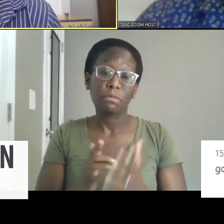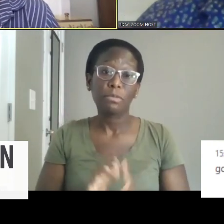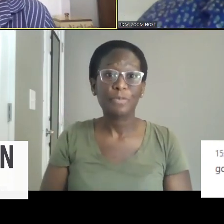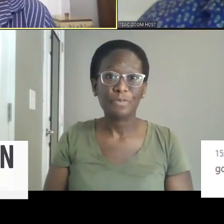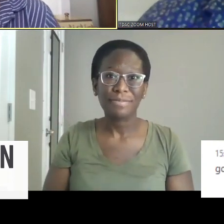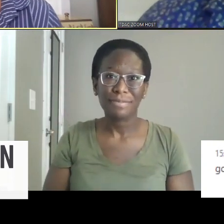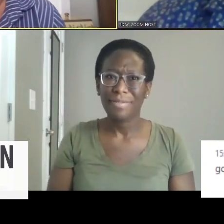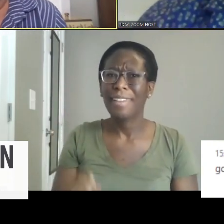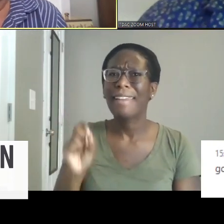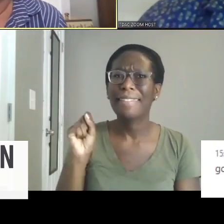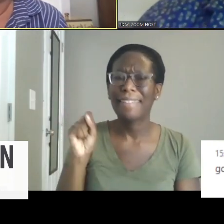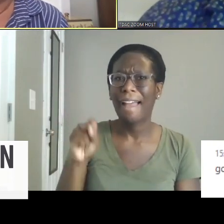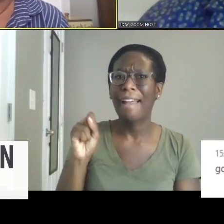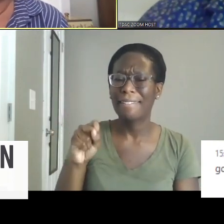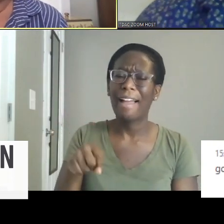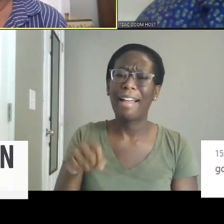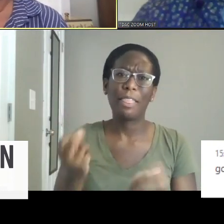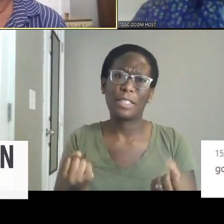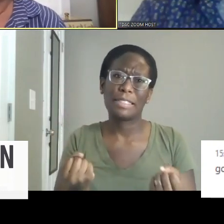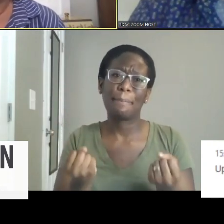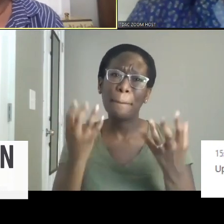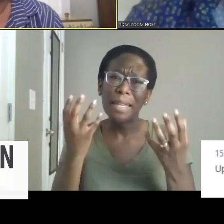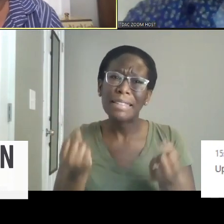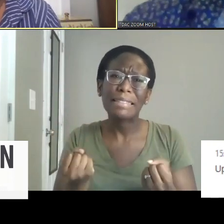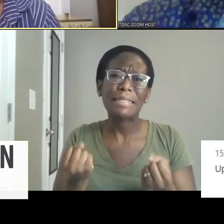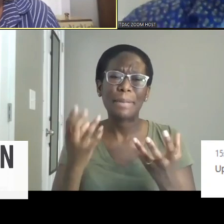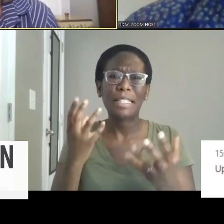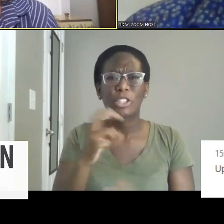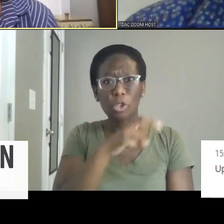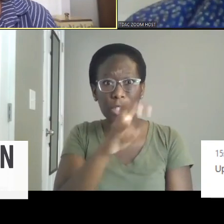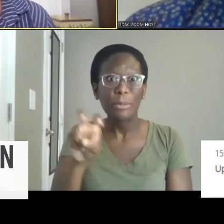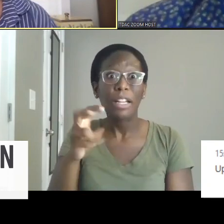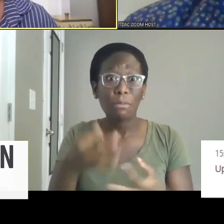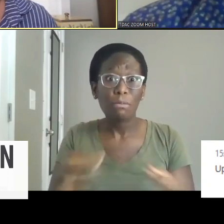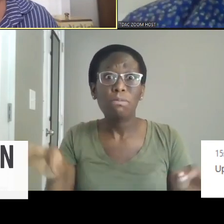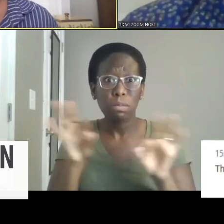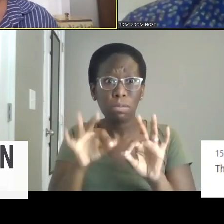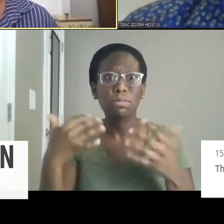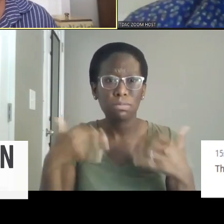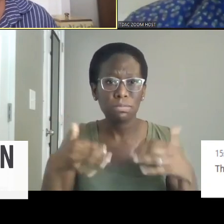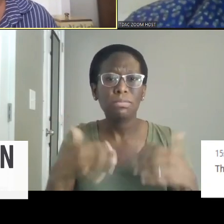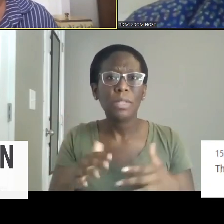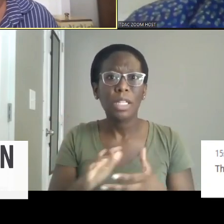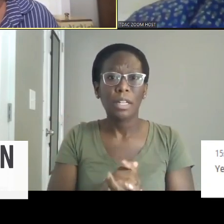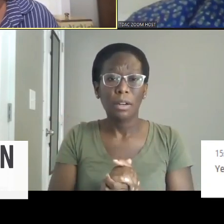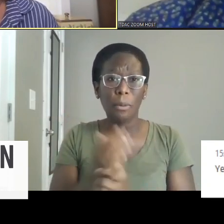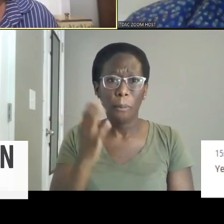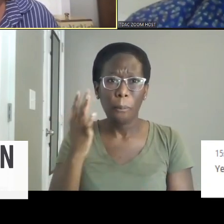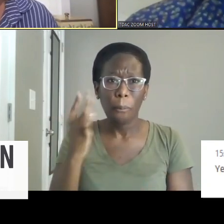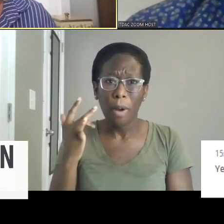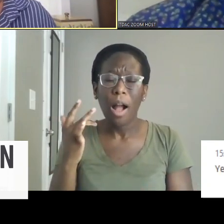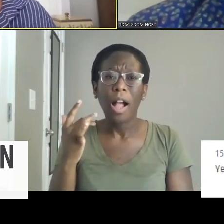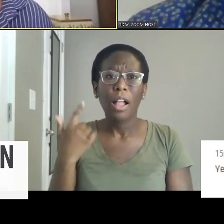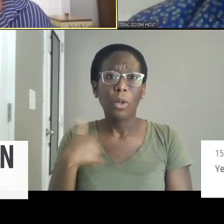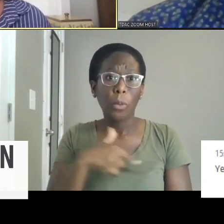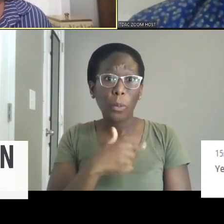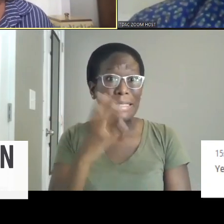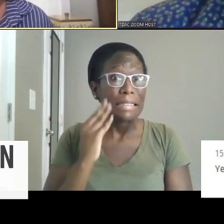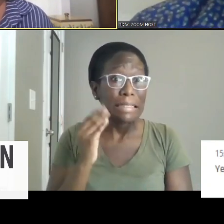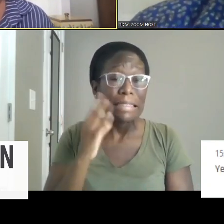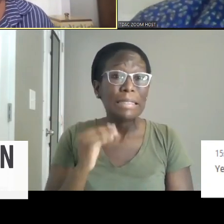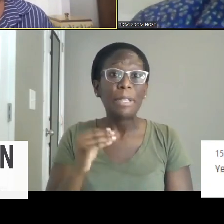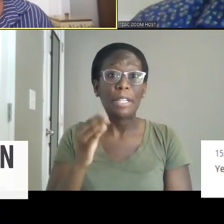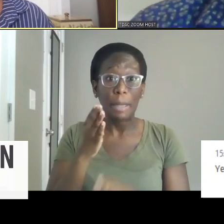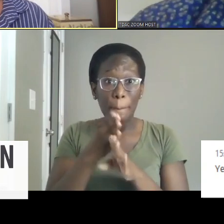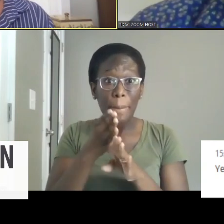Yes, and there's many transportation really stands out because many we experience fixed route buses and see those lifts